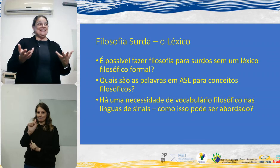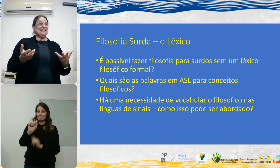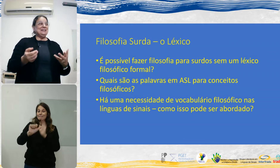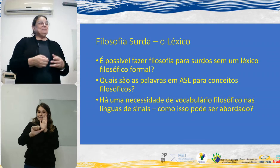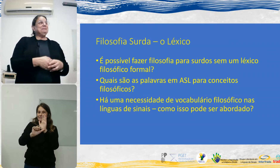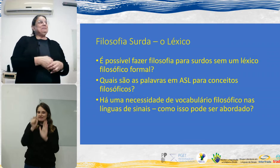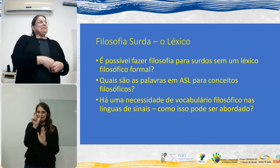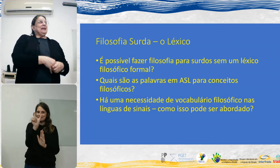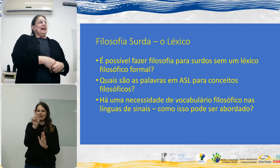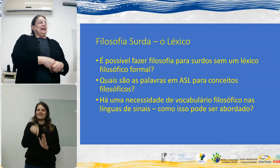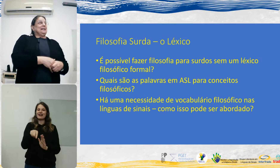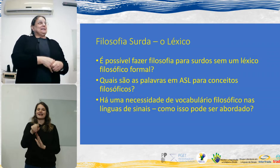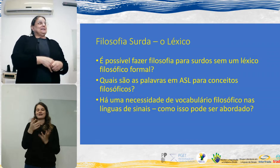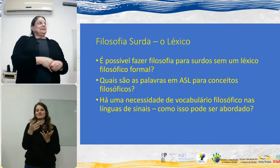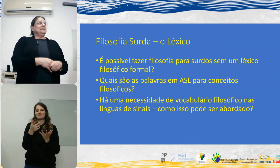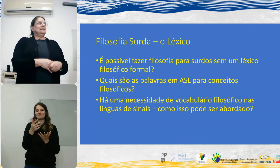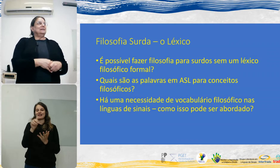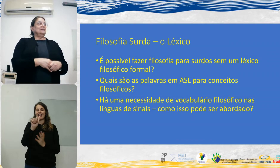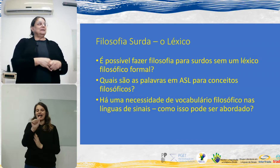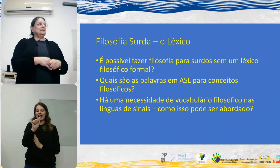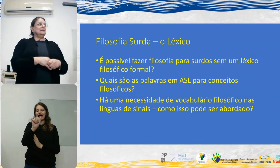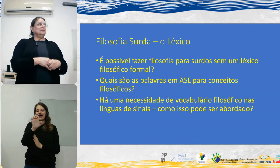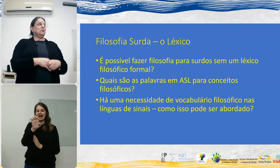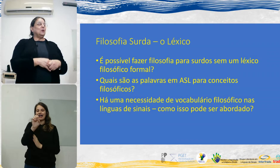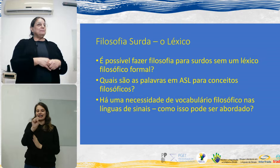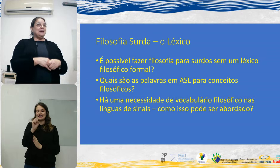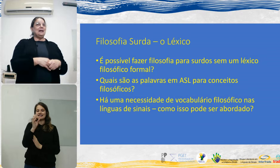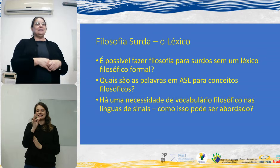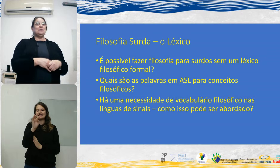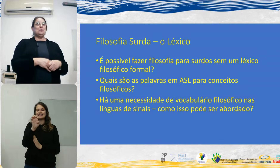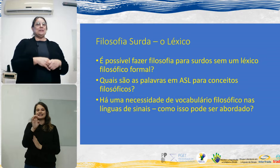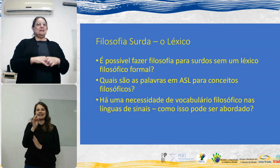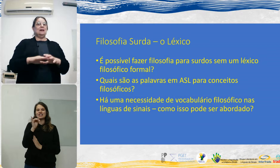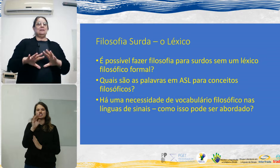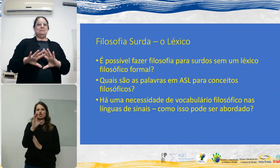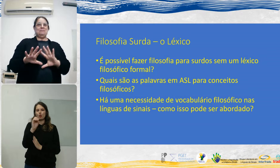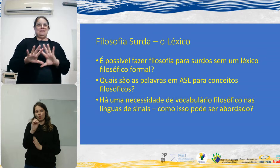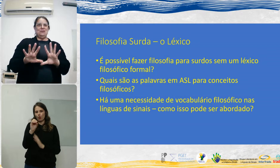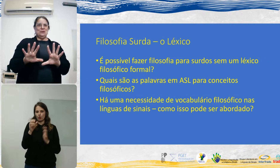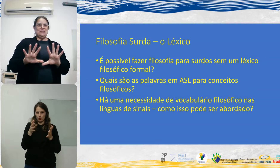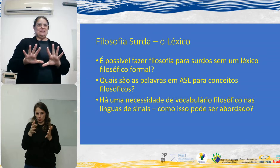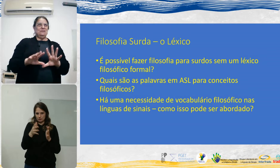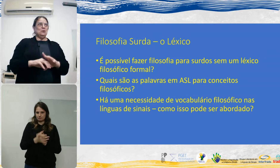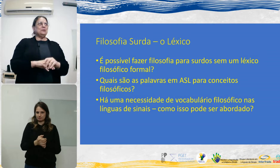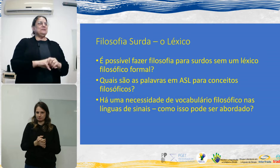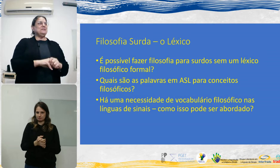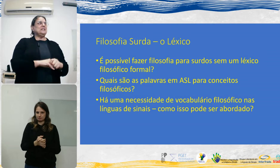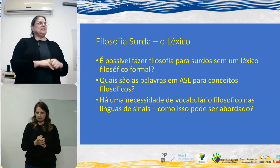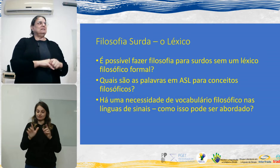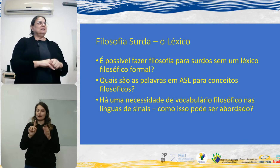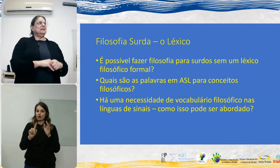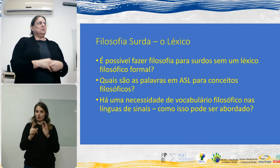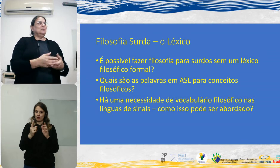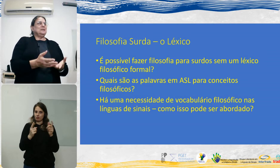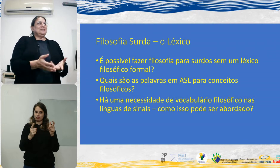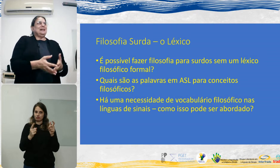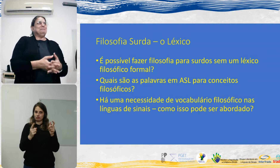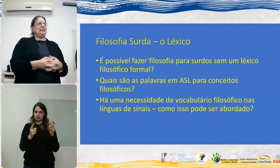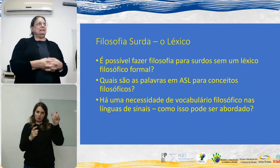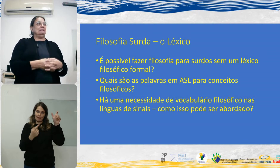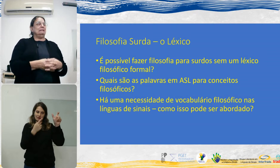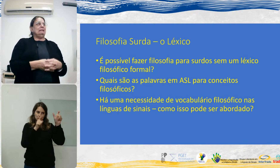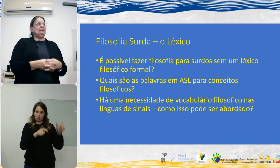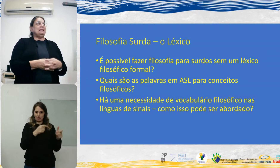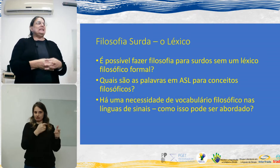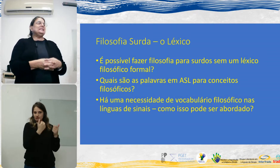aesthetics. And the one man who was not versed in philosophy is like, well, what does that